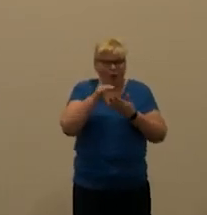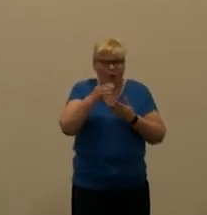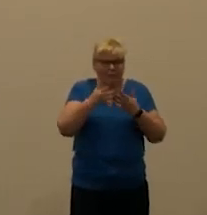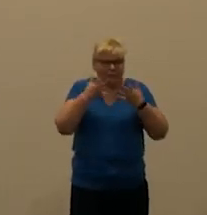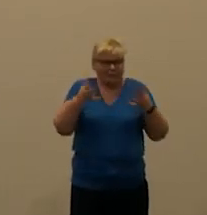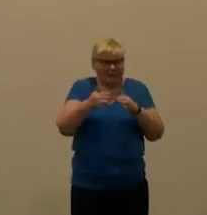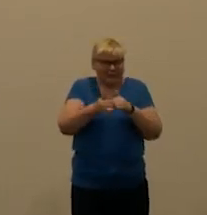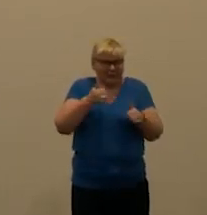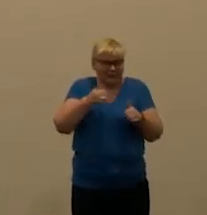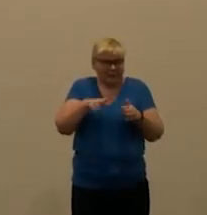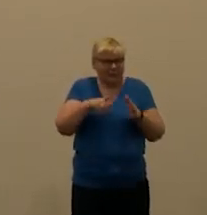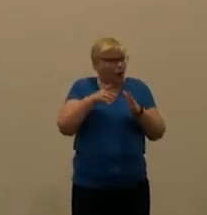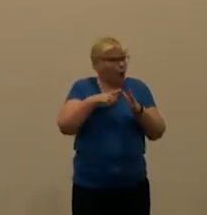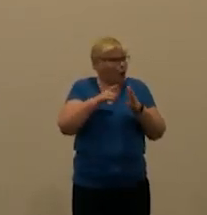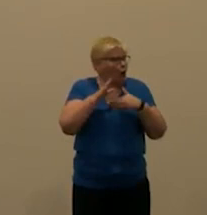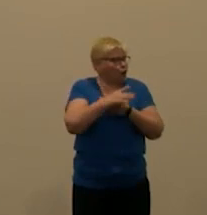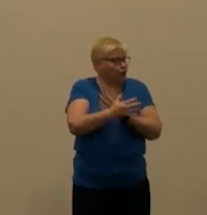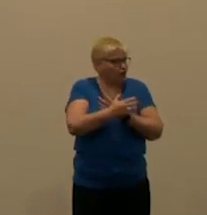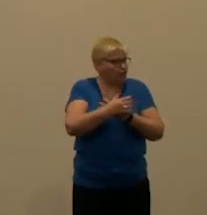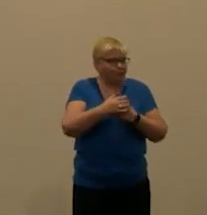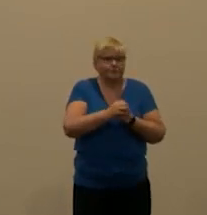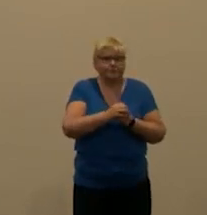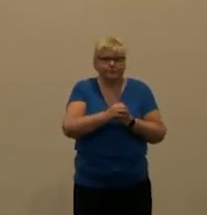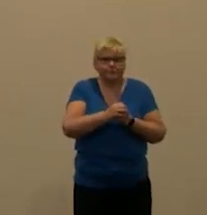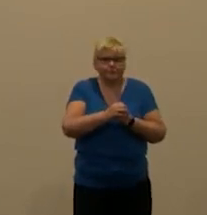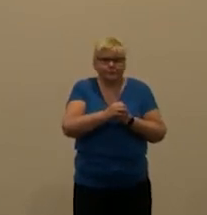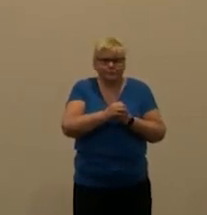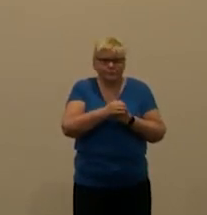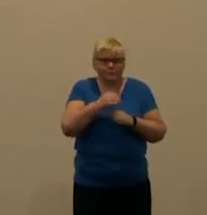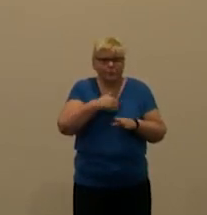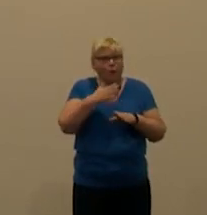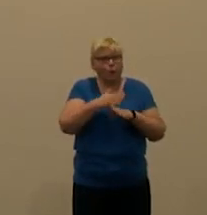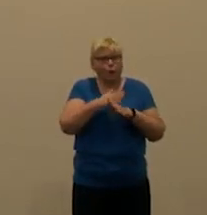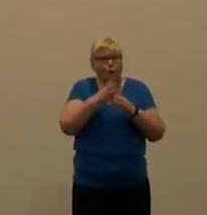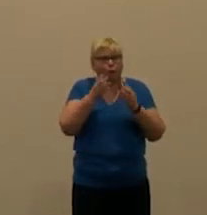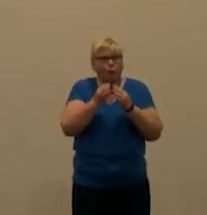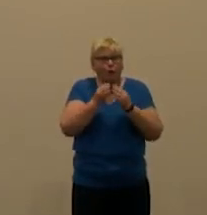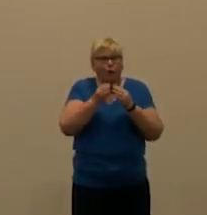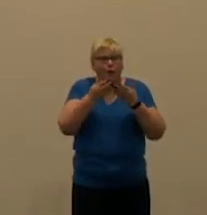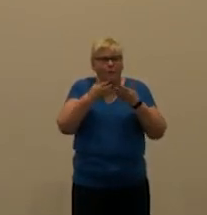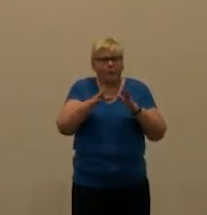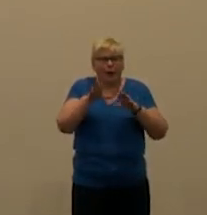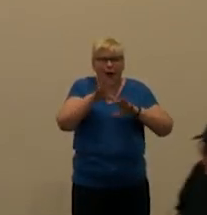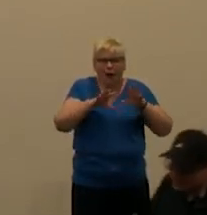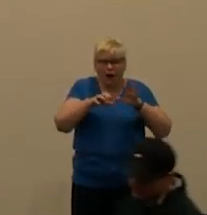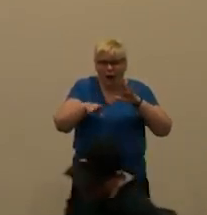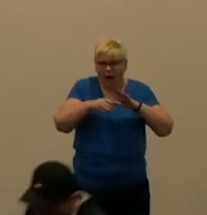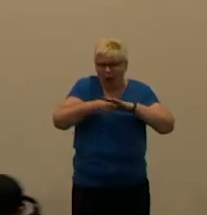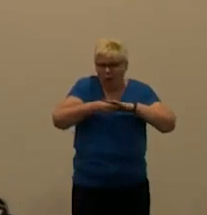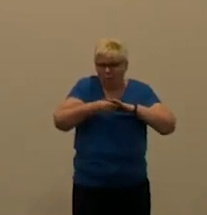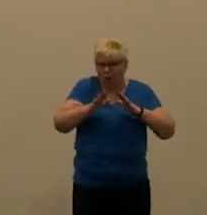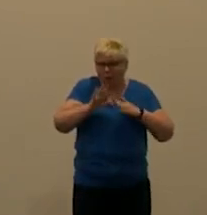biggest consulting companies in Austria named ACP IT Solutions. I'm working with public cloud more than 10